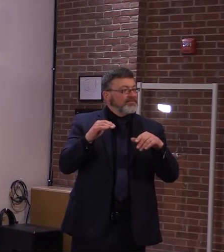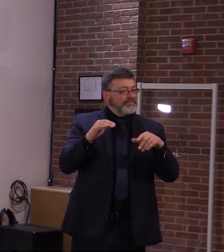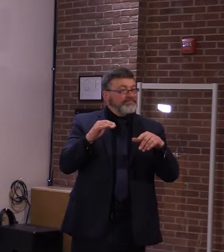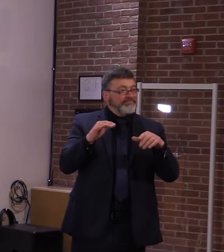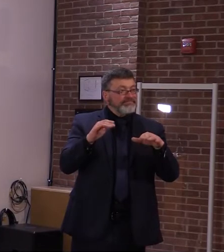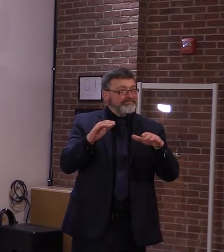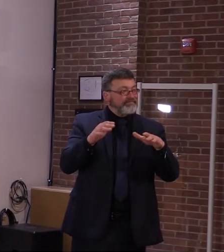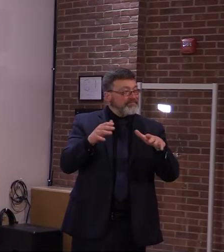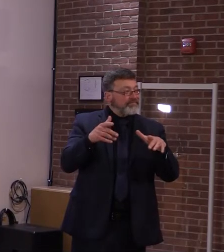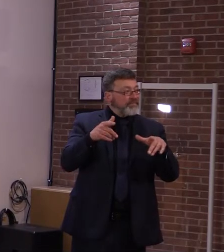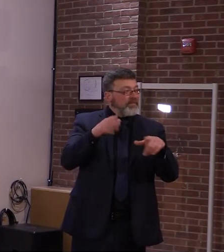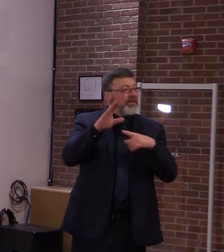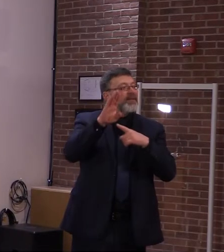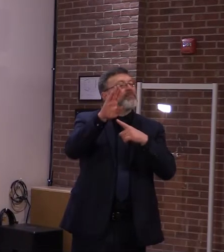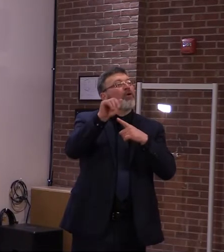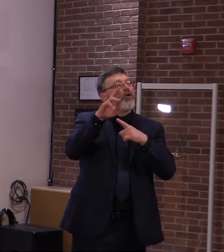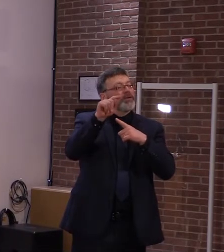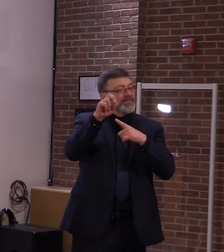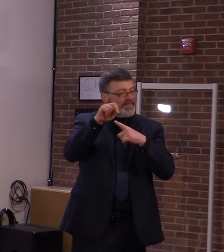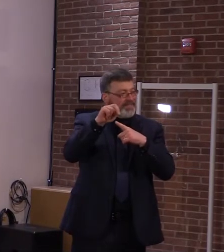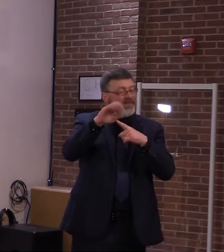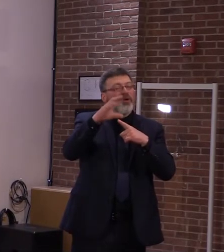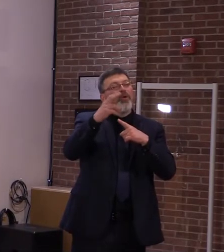Thank you. I